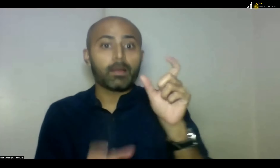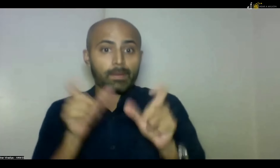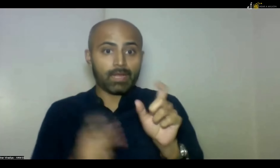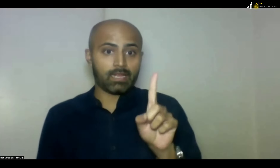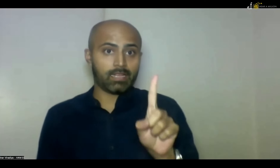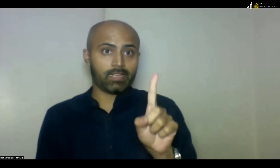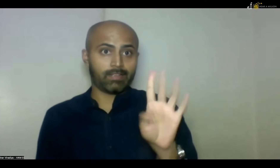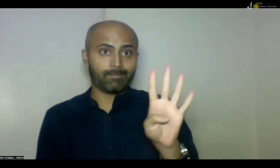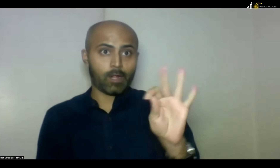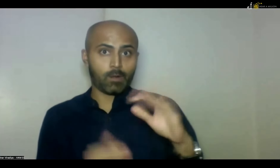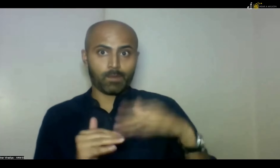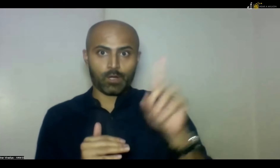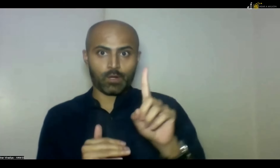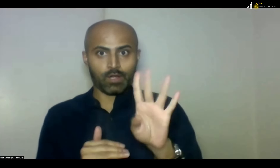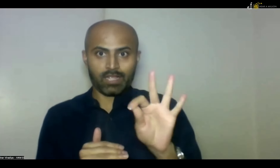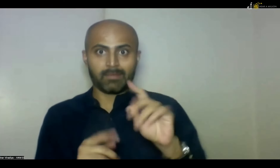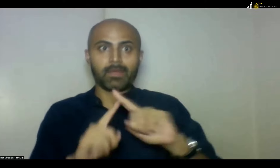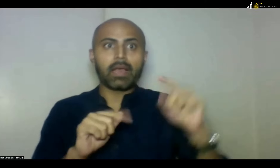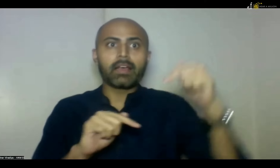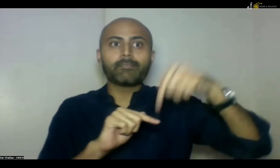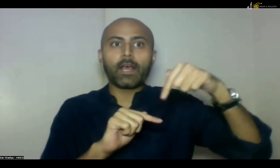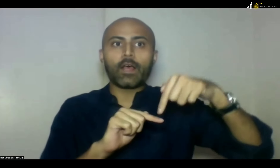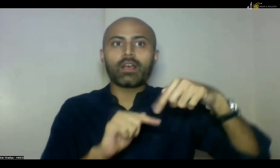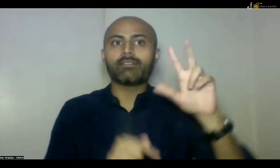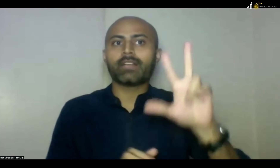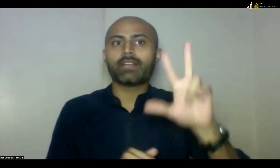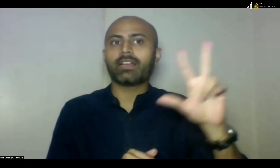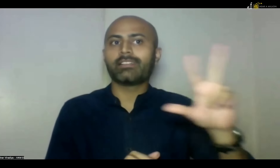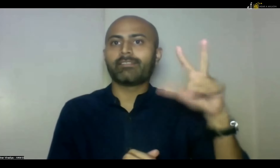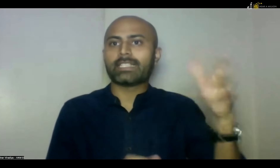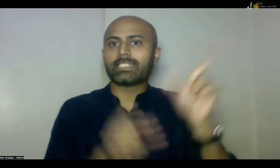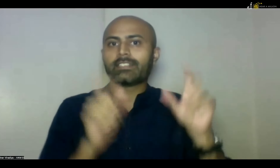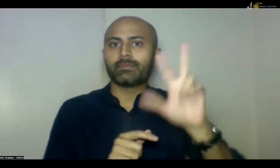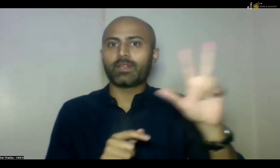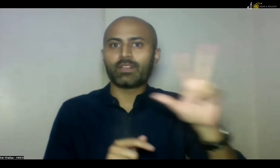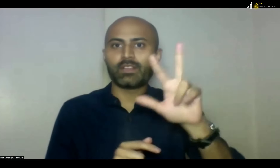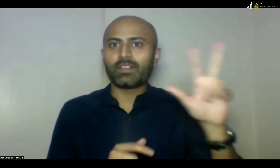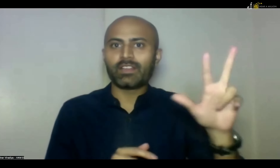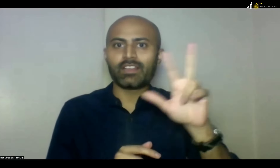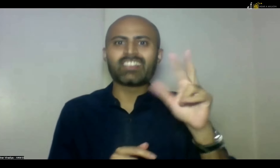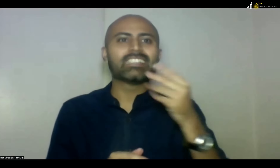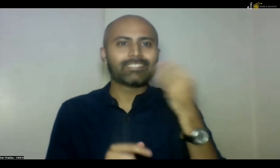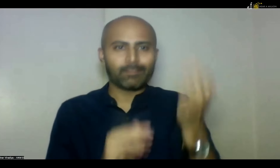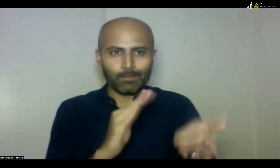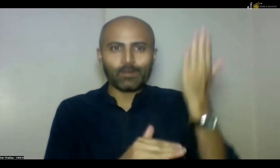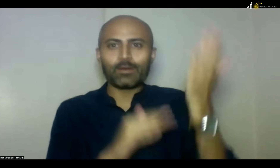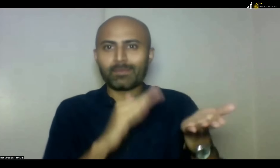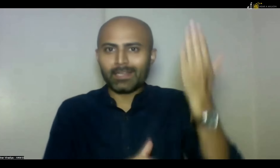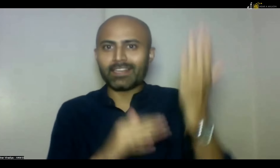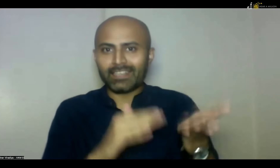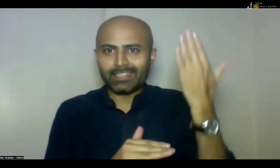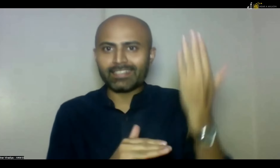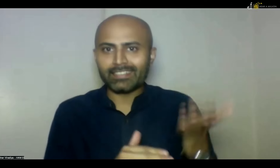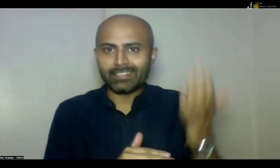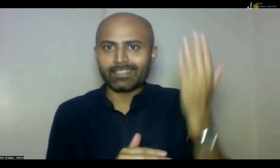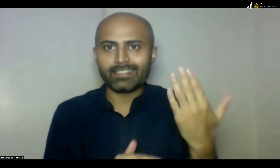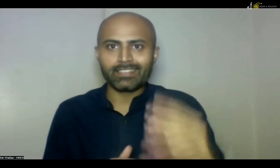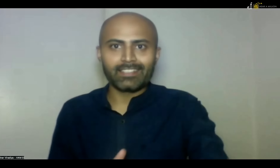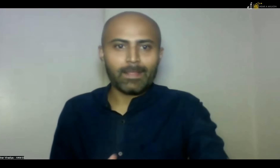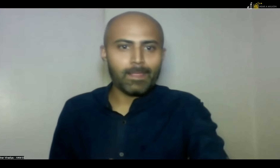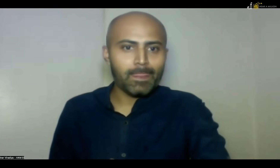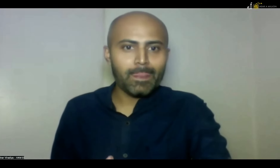Let's see how many people have answered. So 140 above people have joined, but only 88 people have answered right now. I